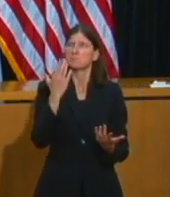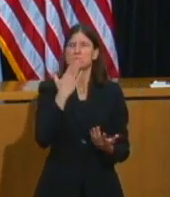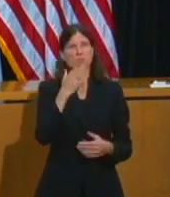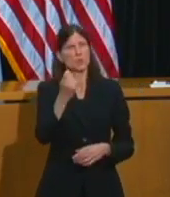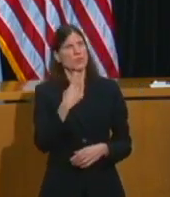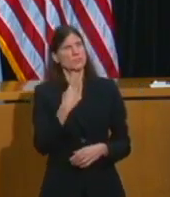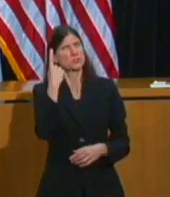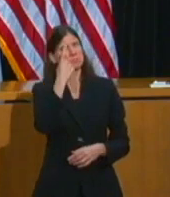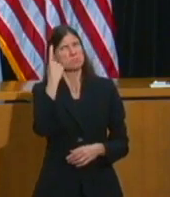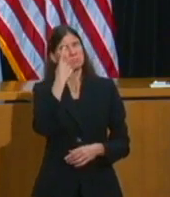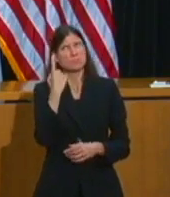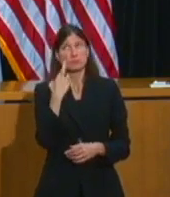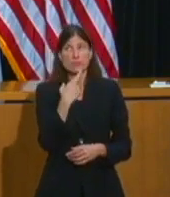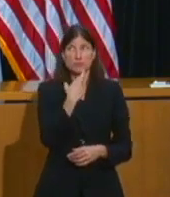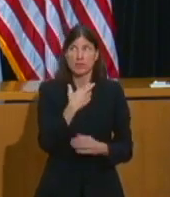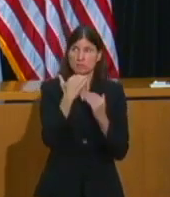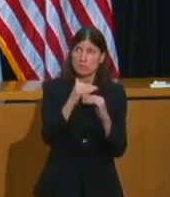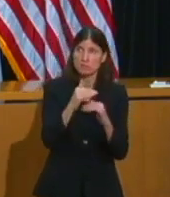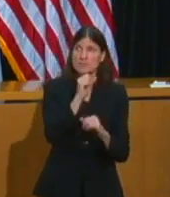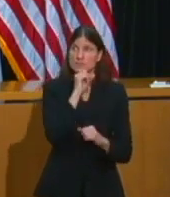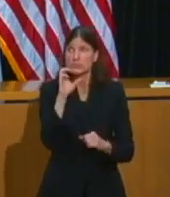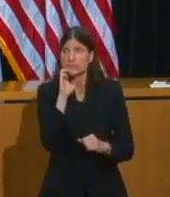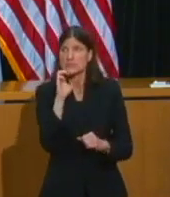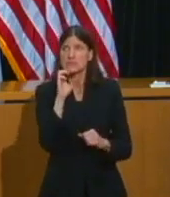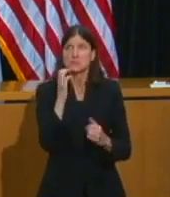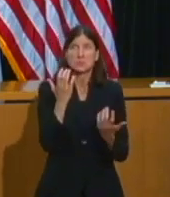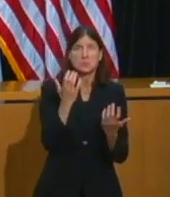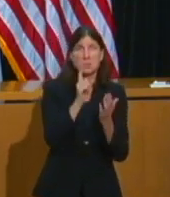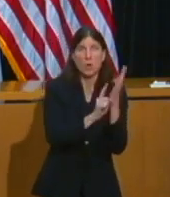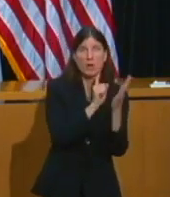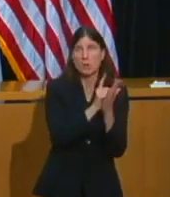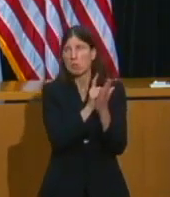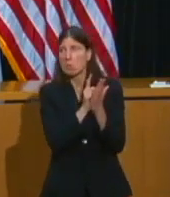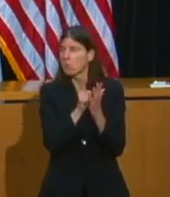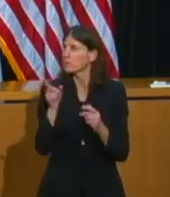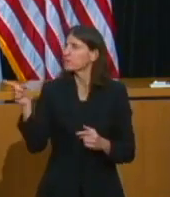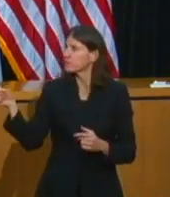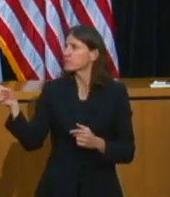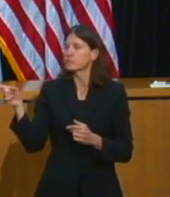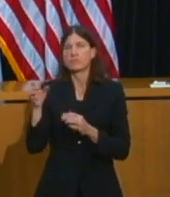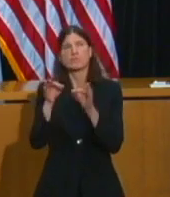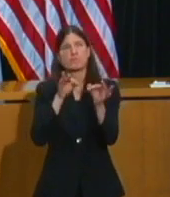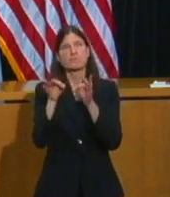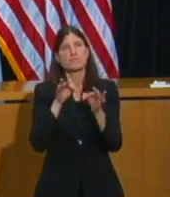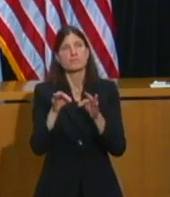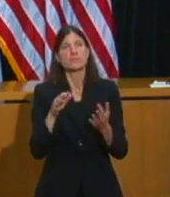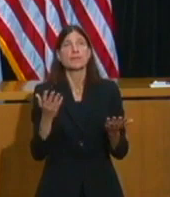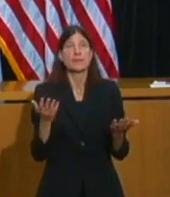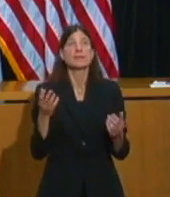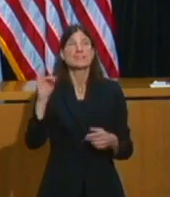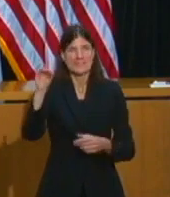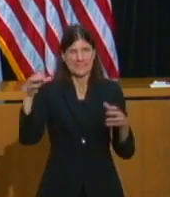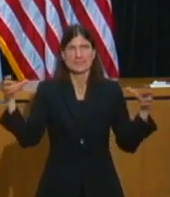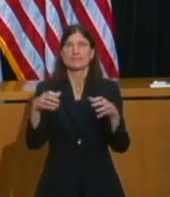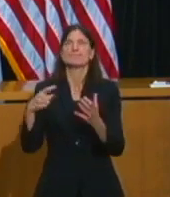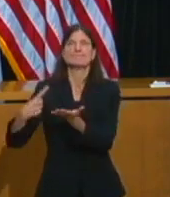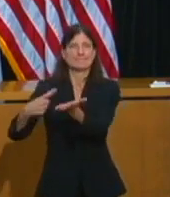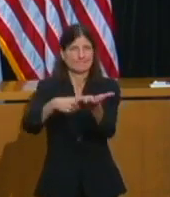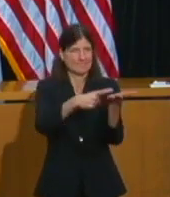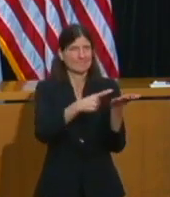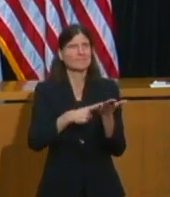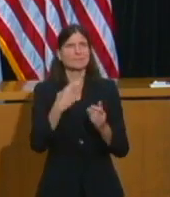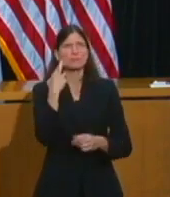Secretary Kinnealy and I and our reopening board spent a lot of time with restaurant owners, and